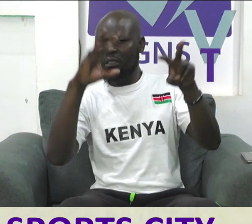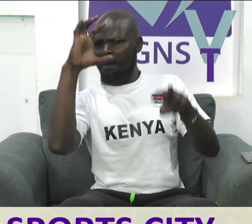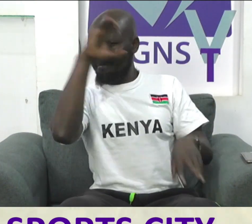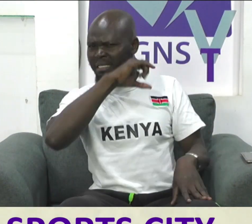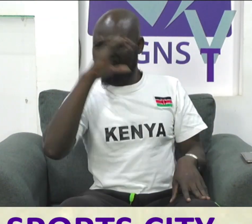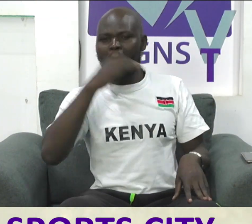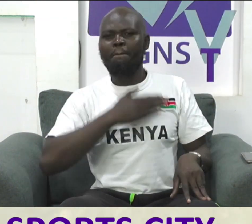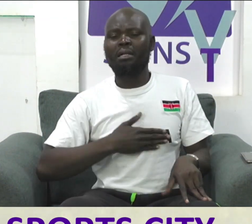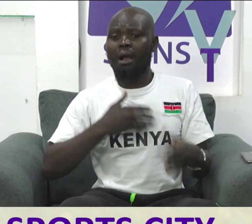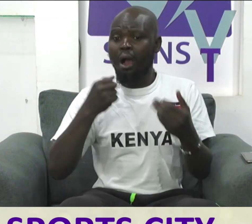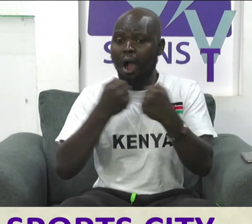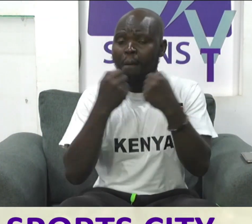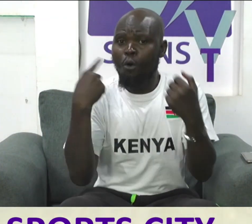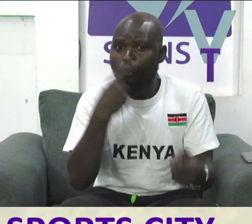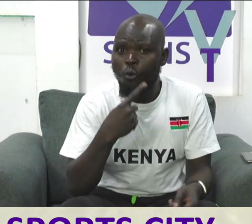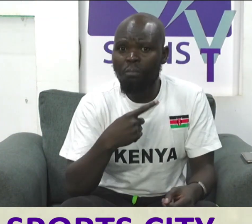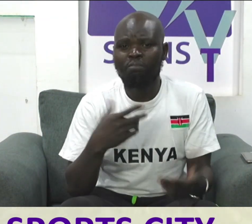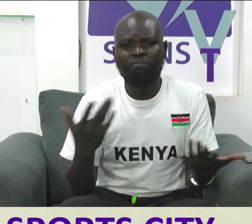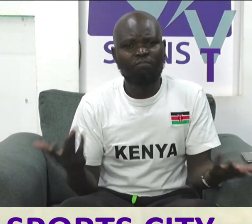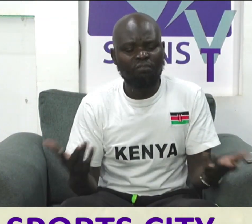can improve their game.